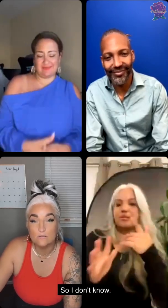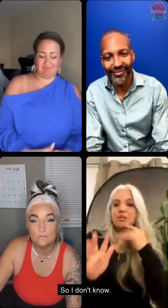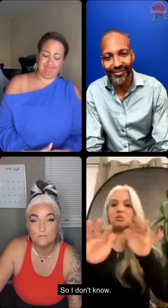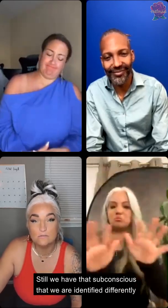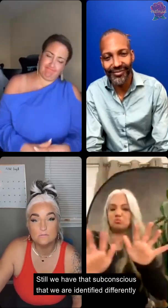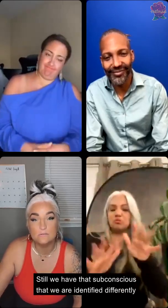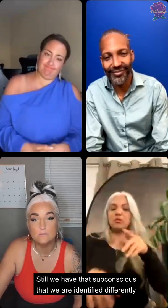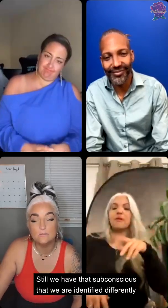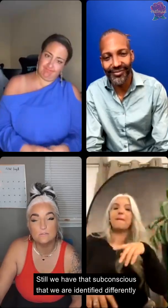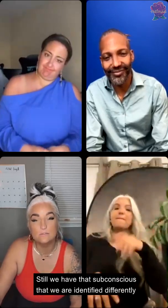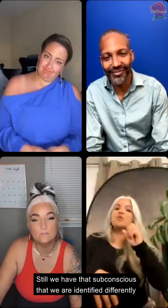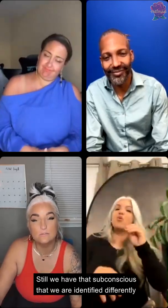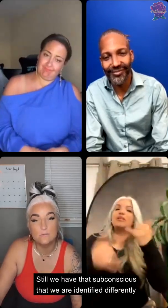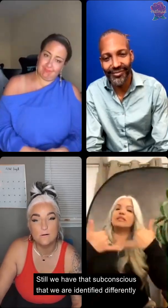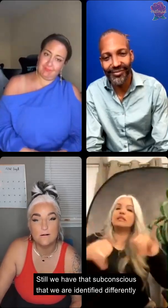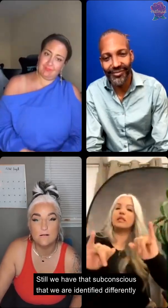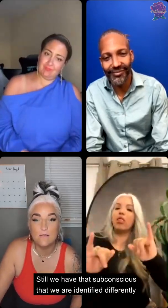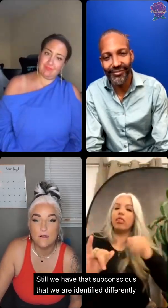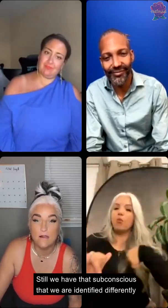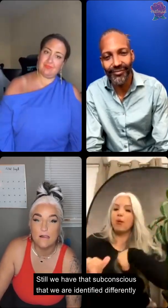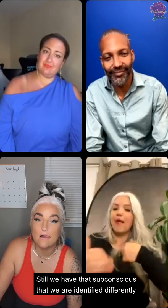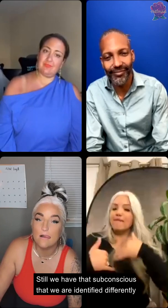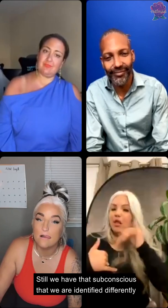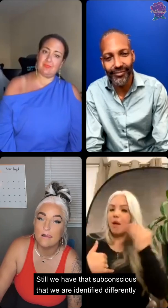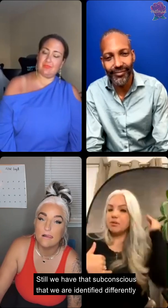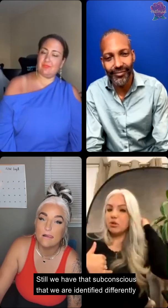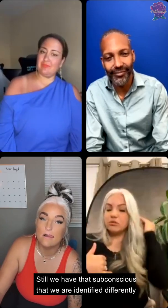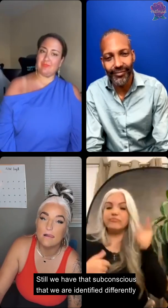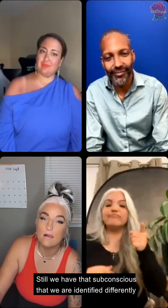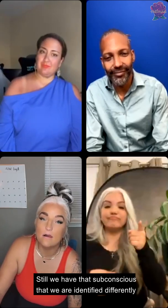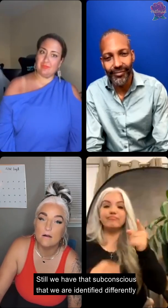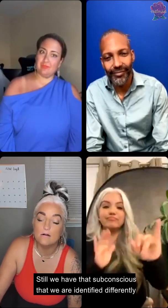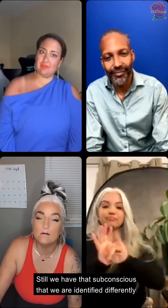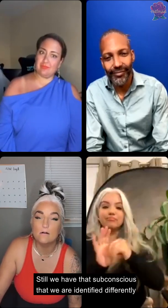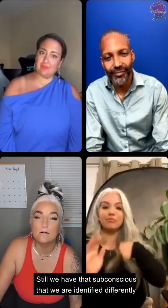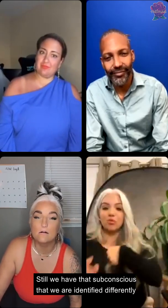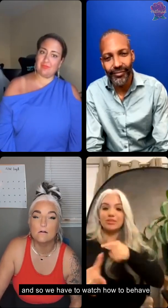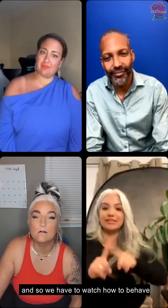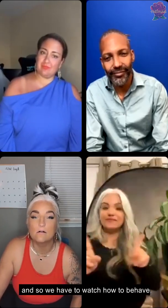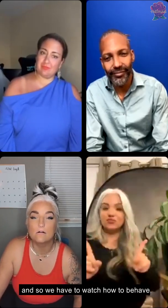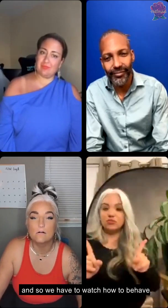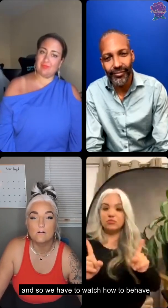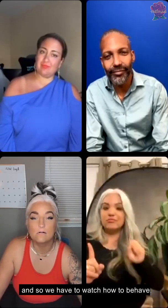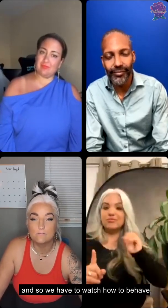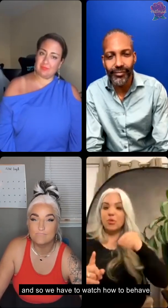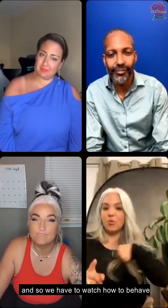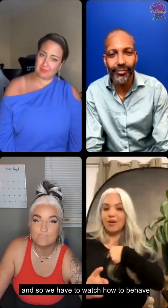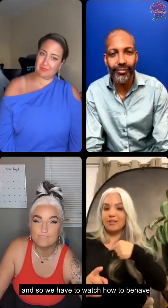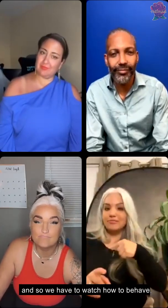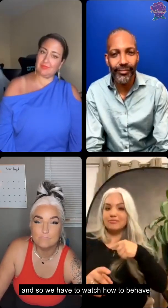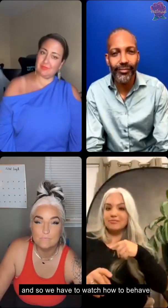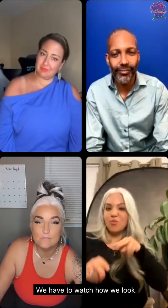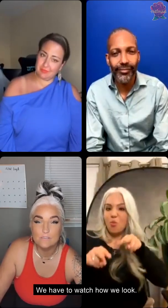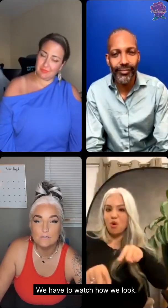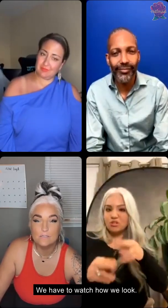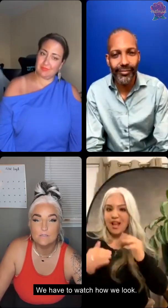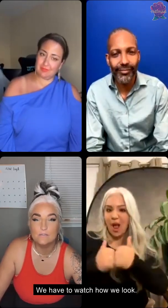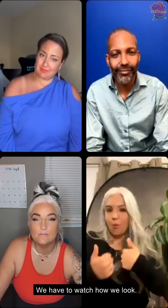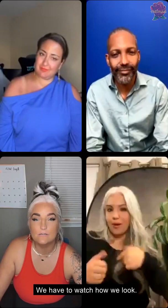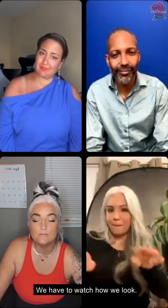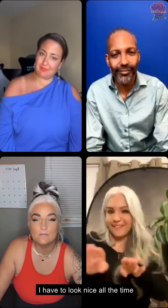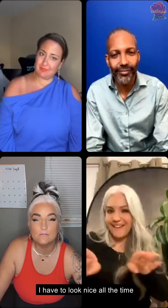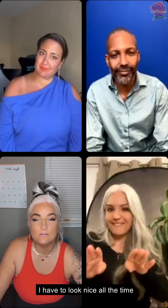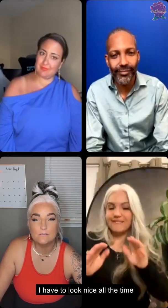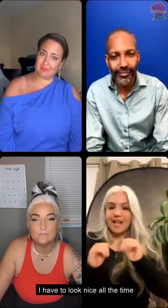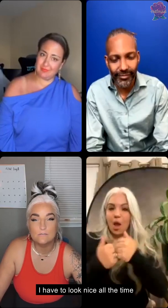different. So, I don't know, still we have that subconscious that we are identified differently. And so we have to watch how we